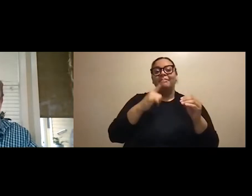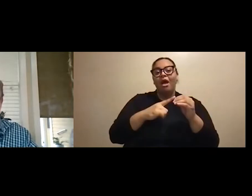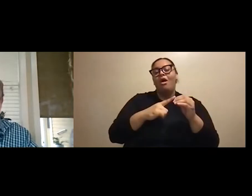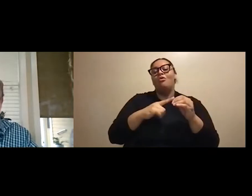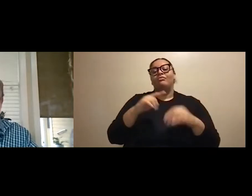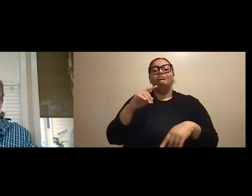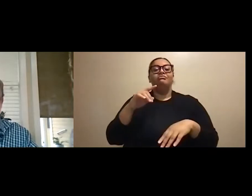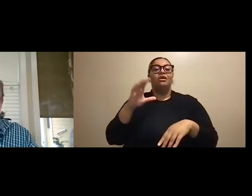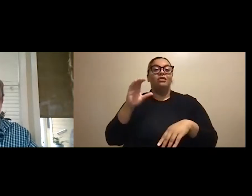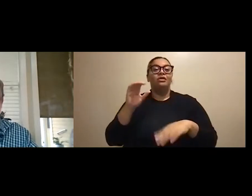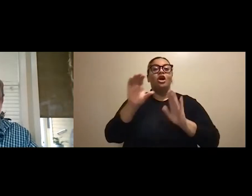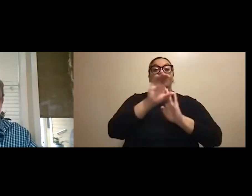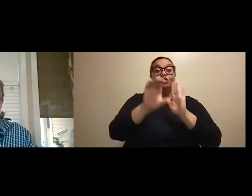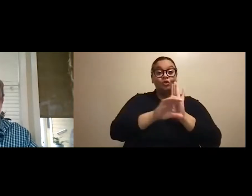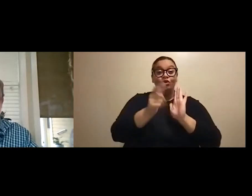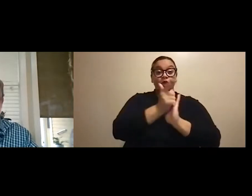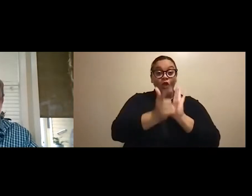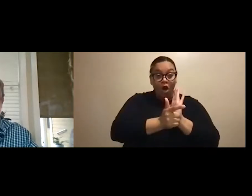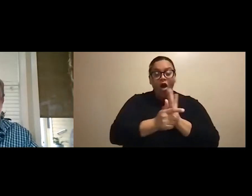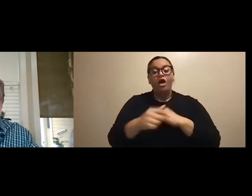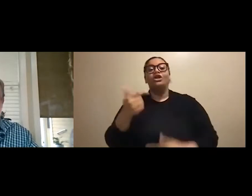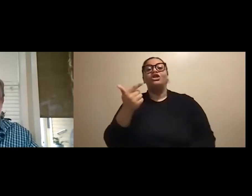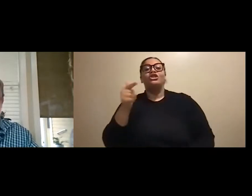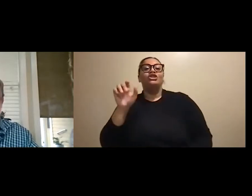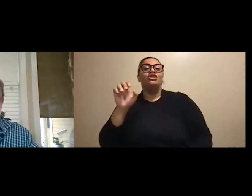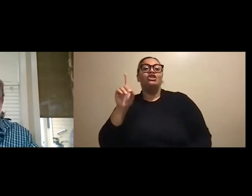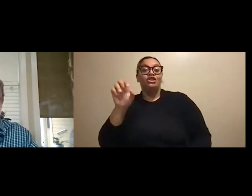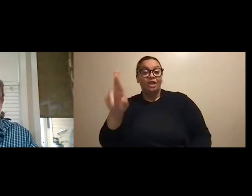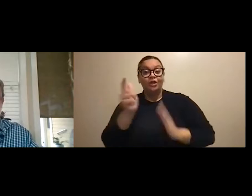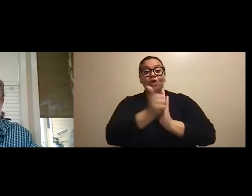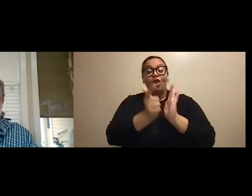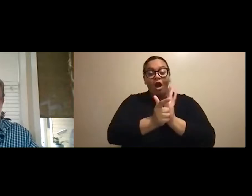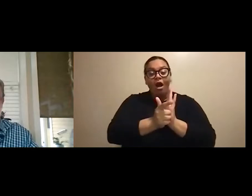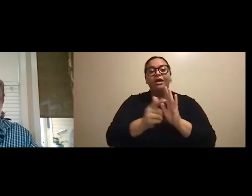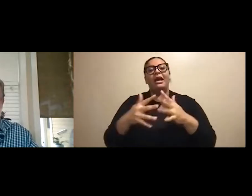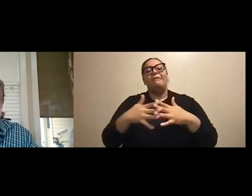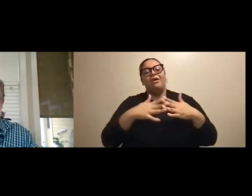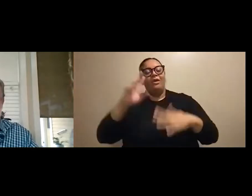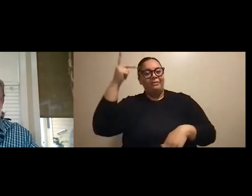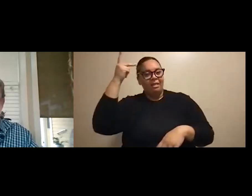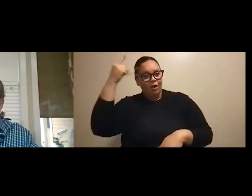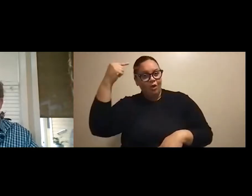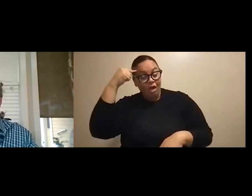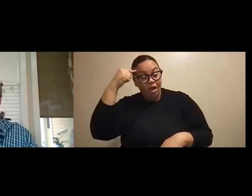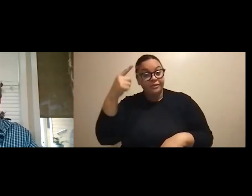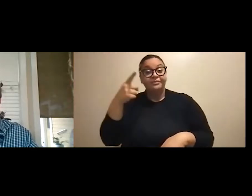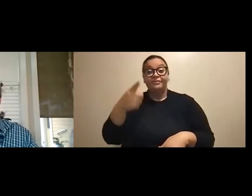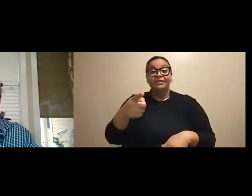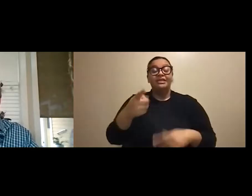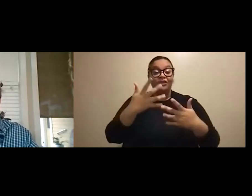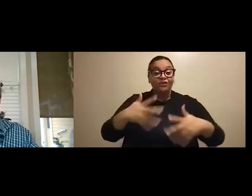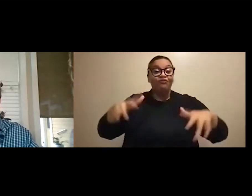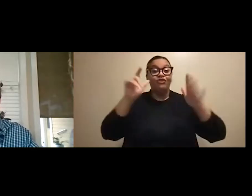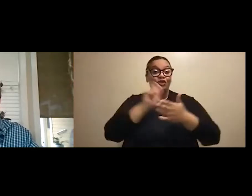administrative law, gender and law, and American political thought. He has published articles on legal education, book chapters